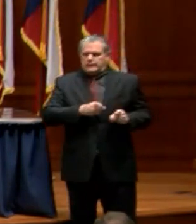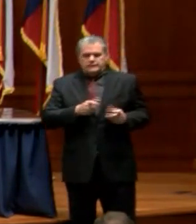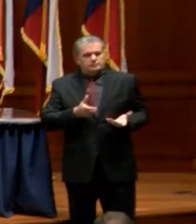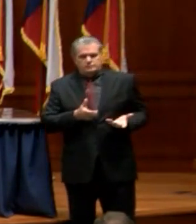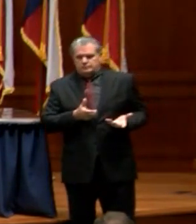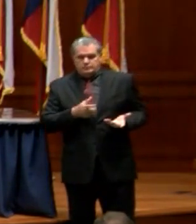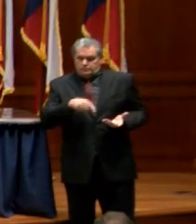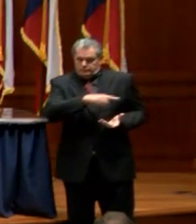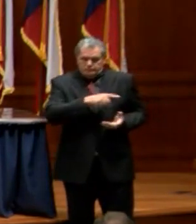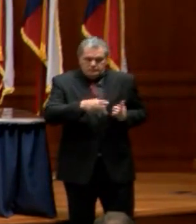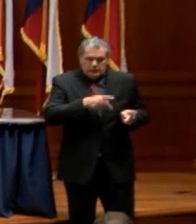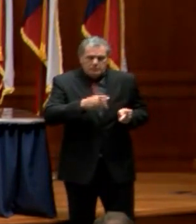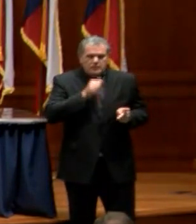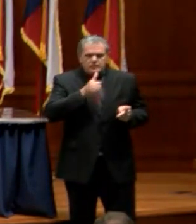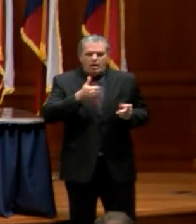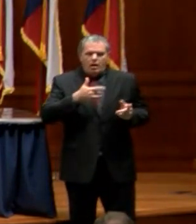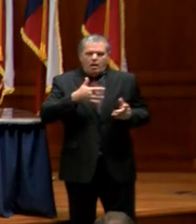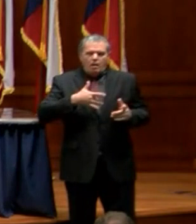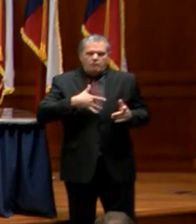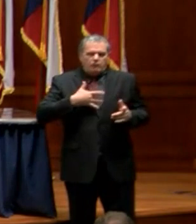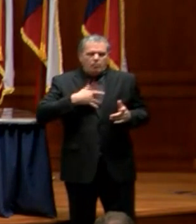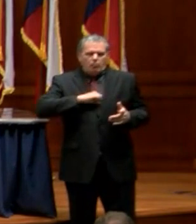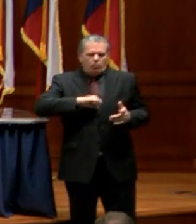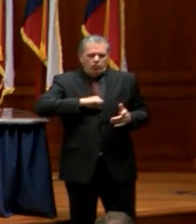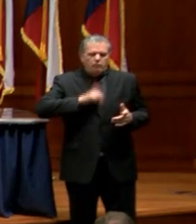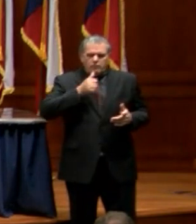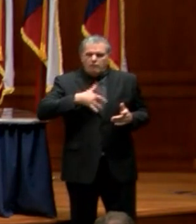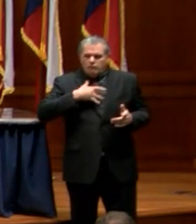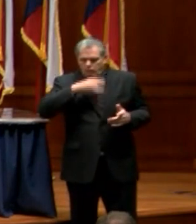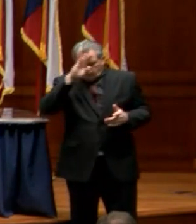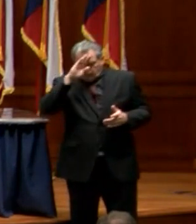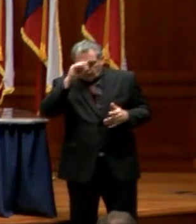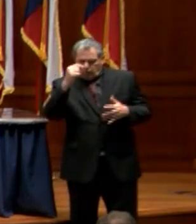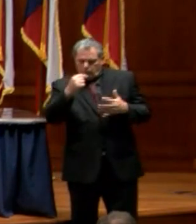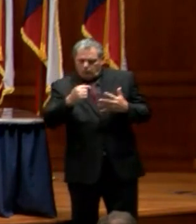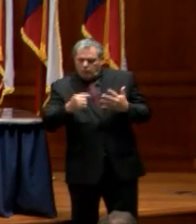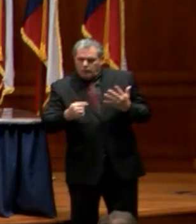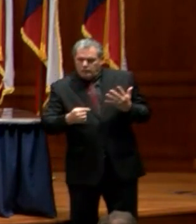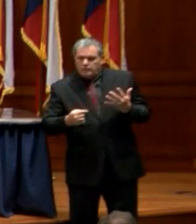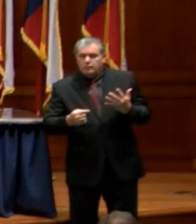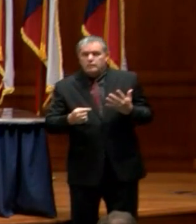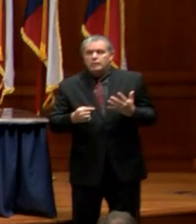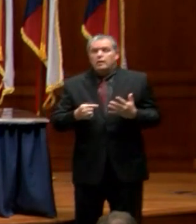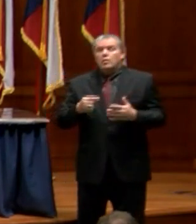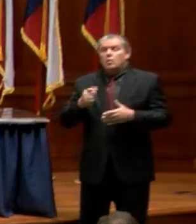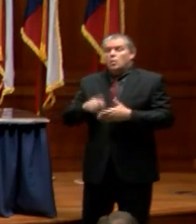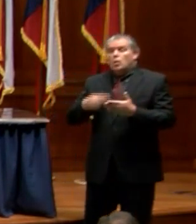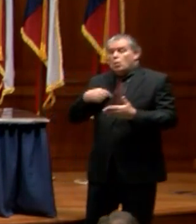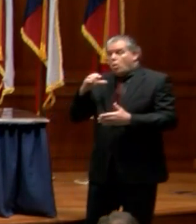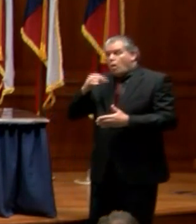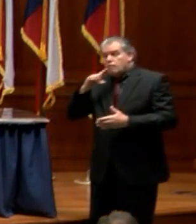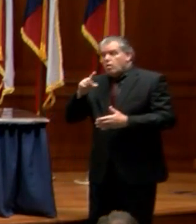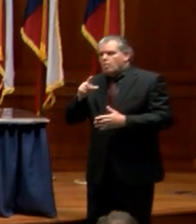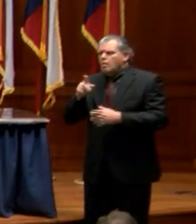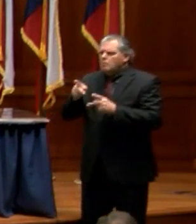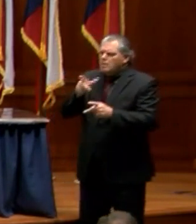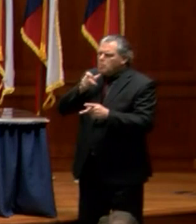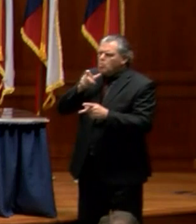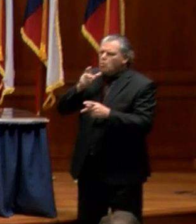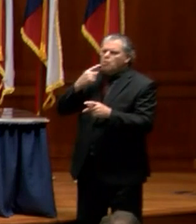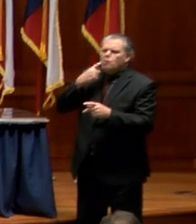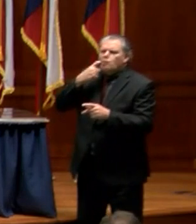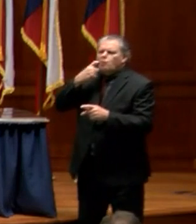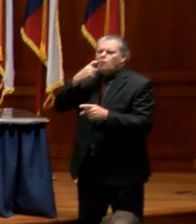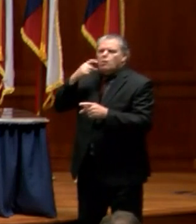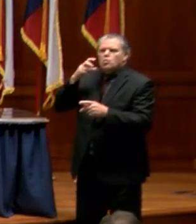symptoms, for looking for people. Originally, of course, the thing that we were looking for was travel related to